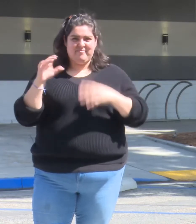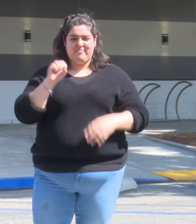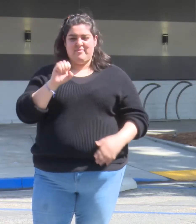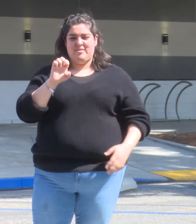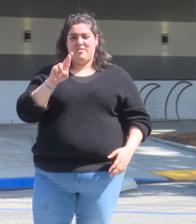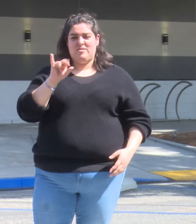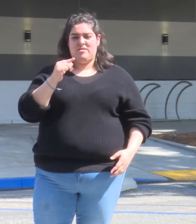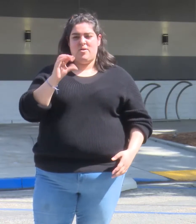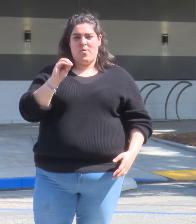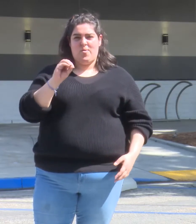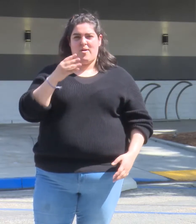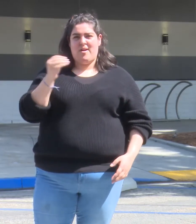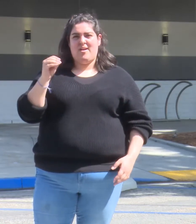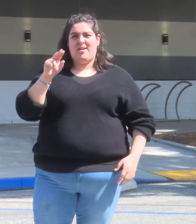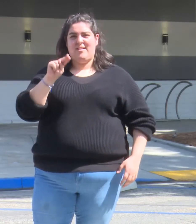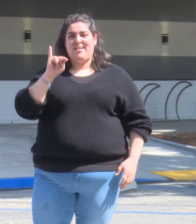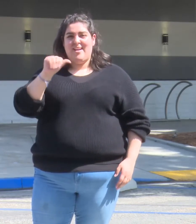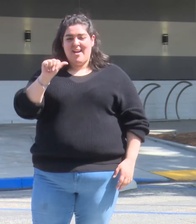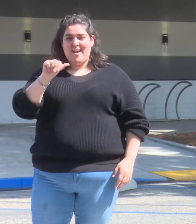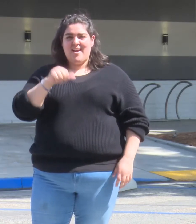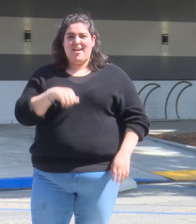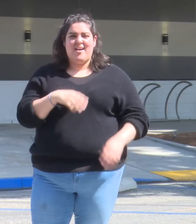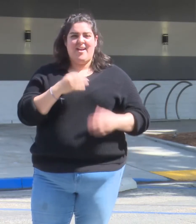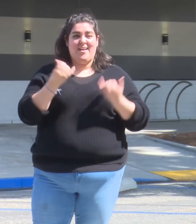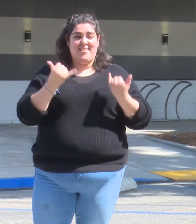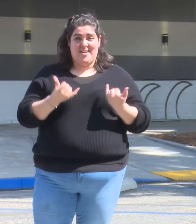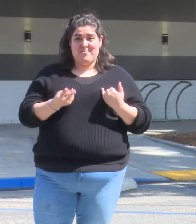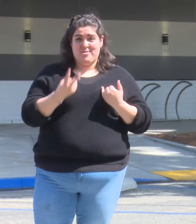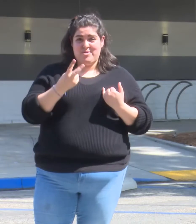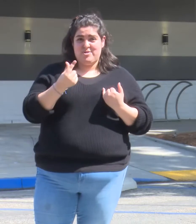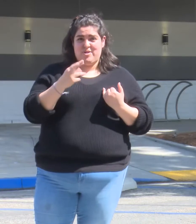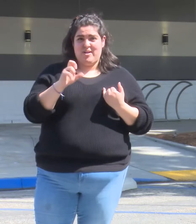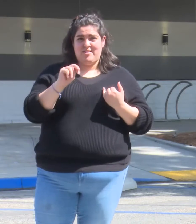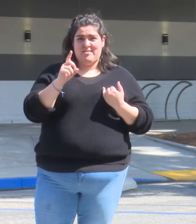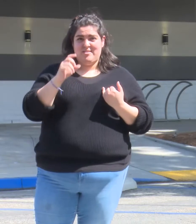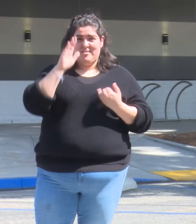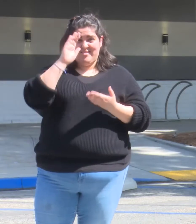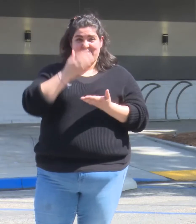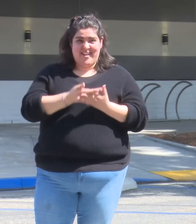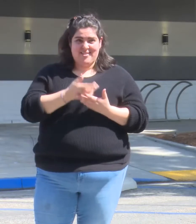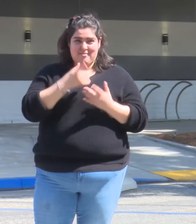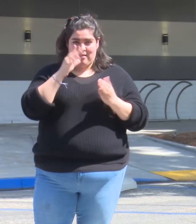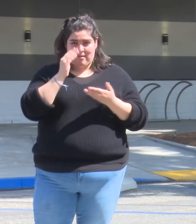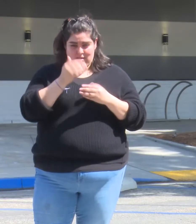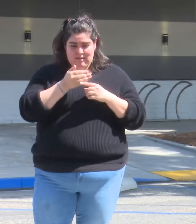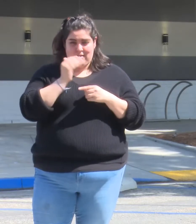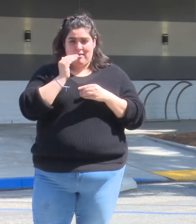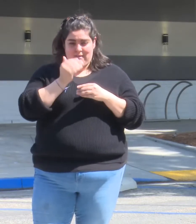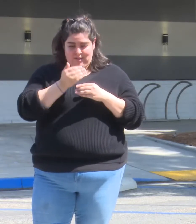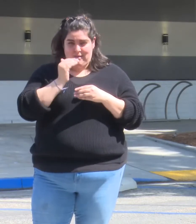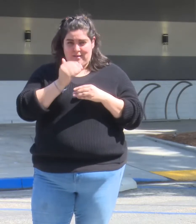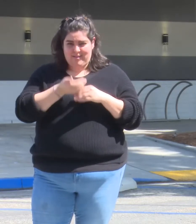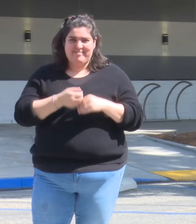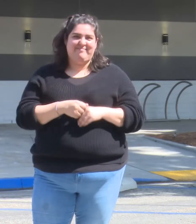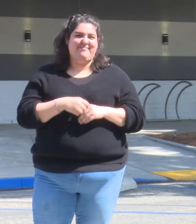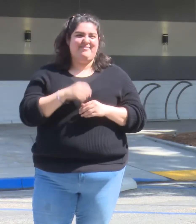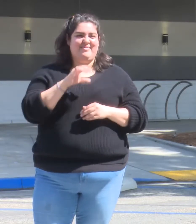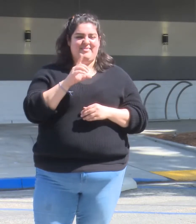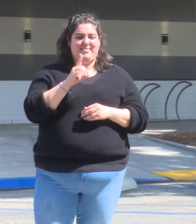Sergio and Mia, and now my two grandsons who are falling asleep, Diego and